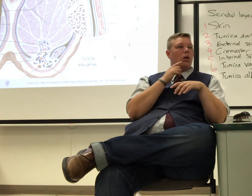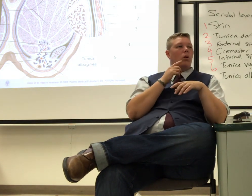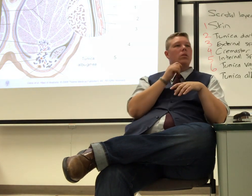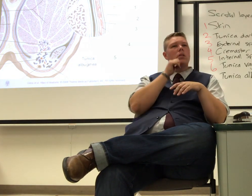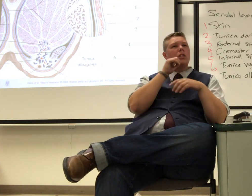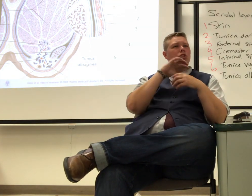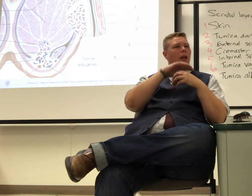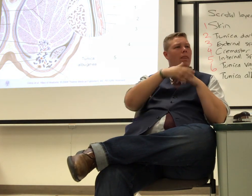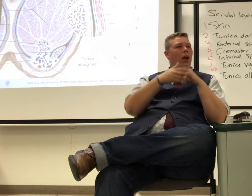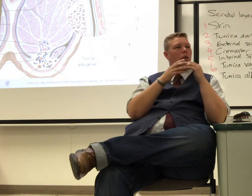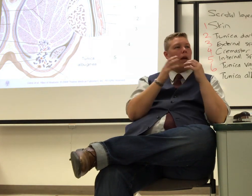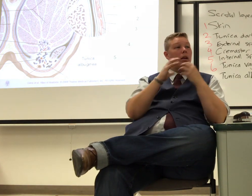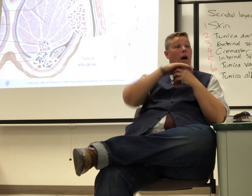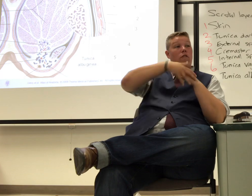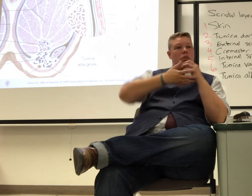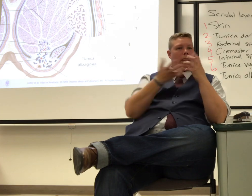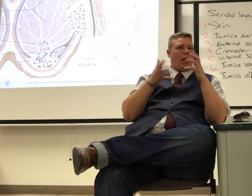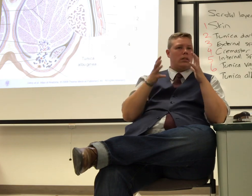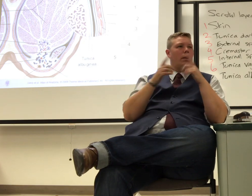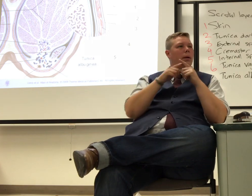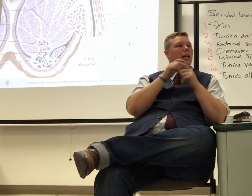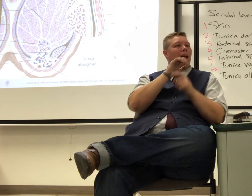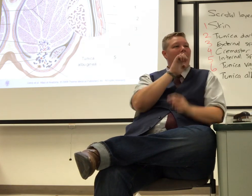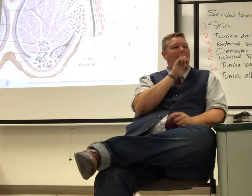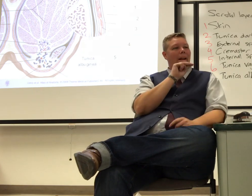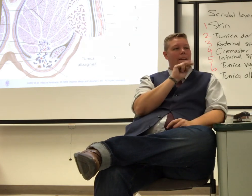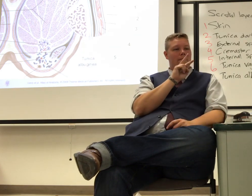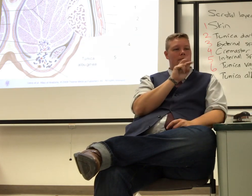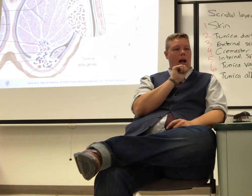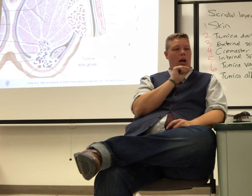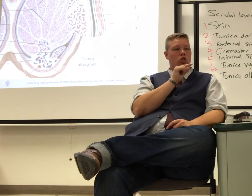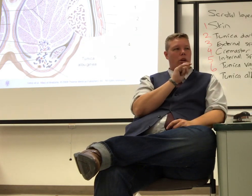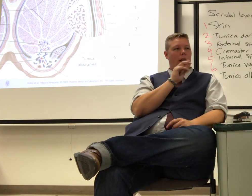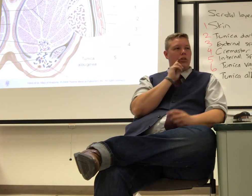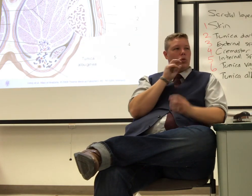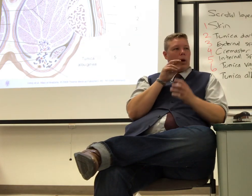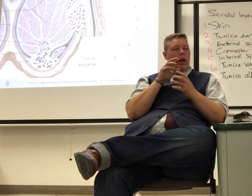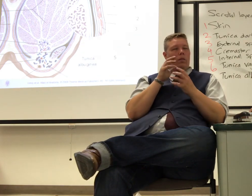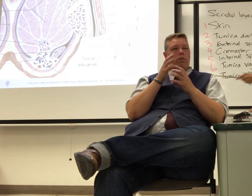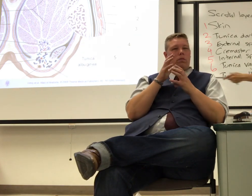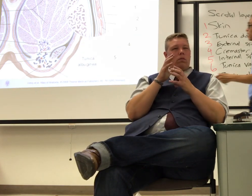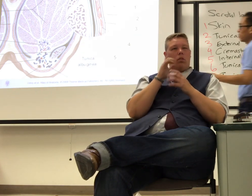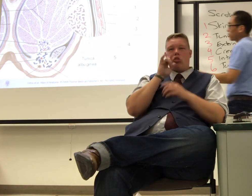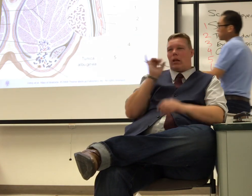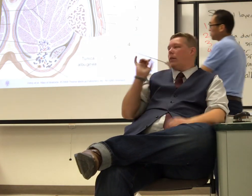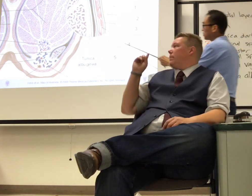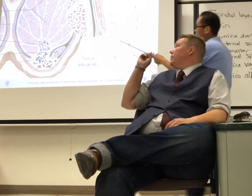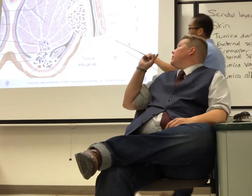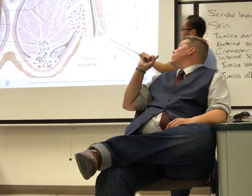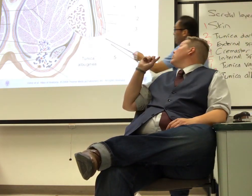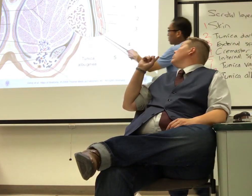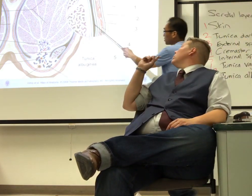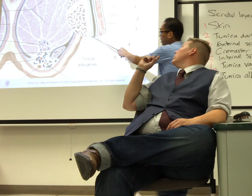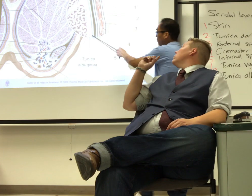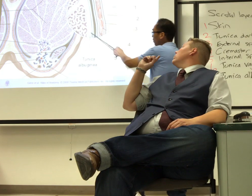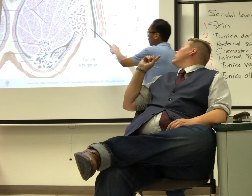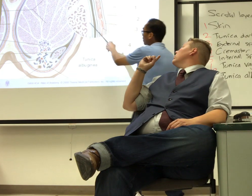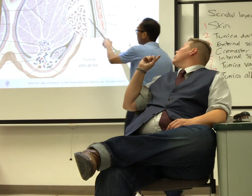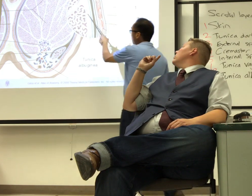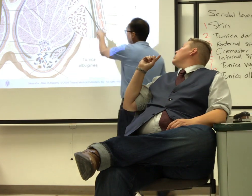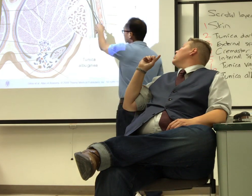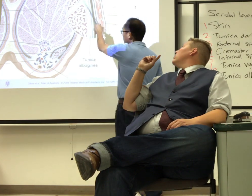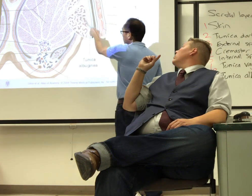that covers. It invaginates. It kind of shoots in. So if you look right here, where it shoots in, here it's just